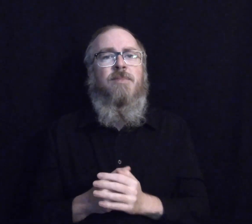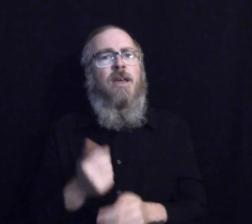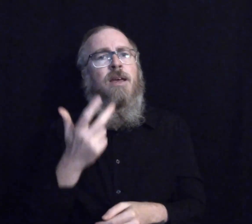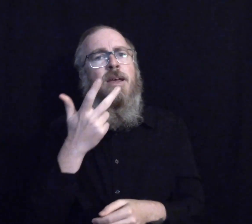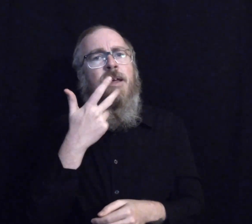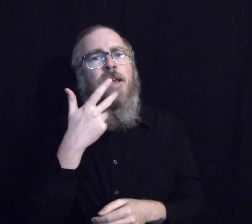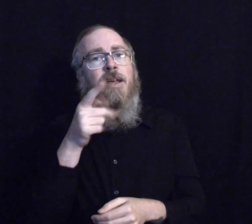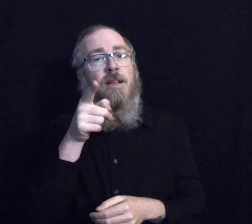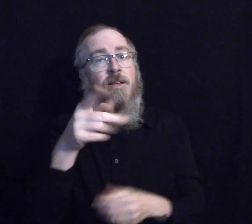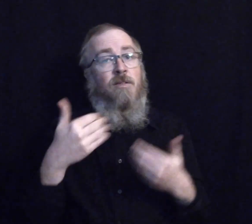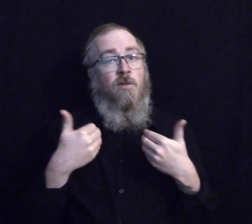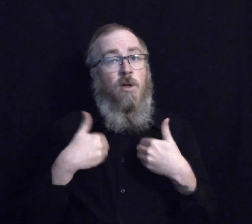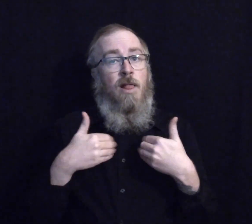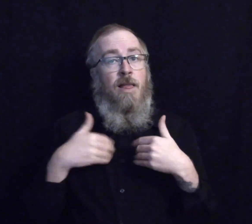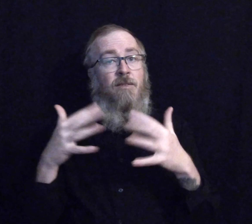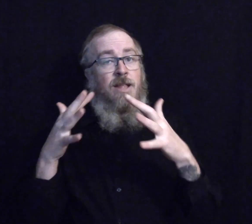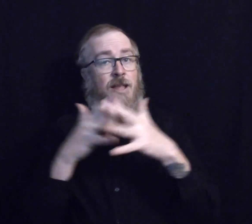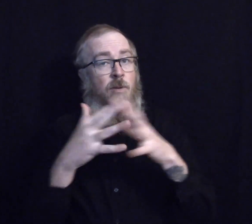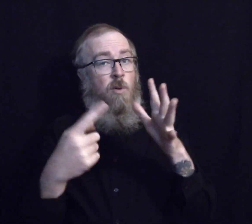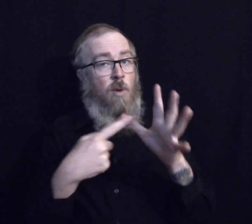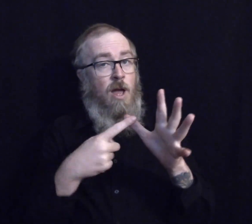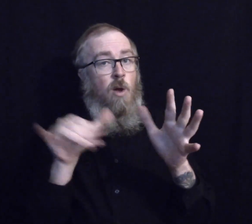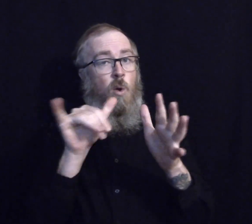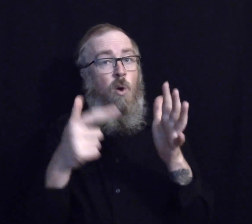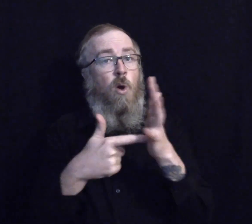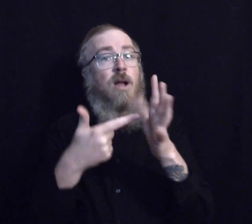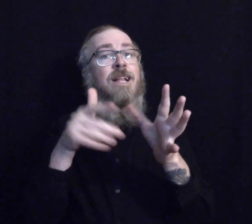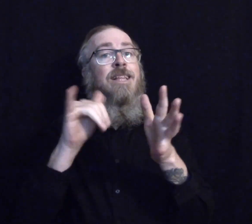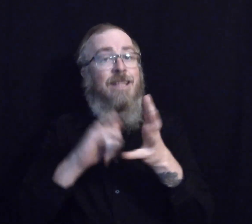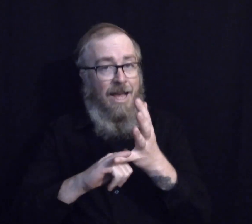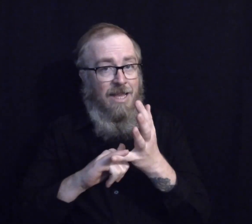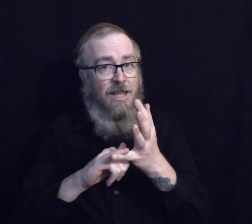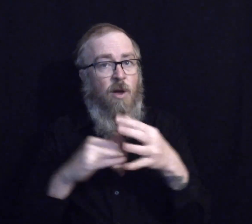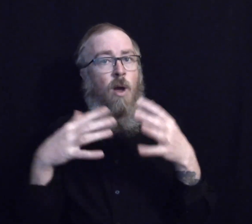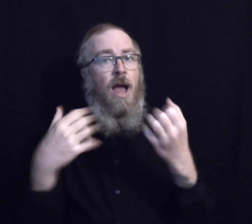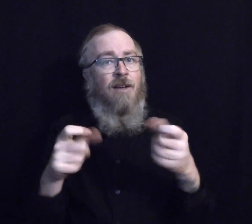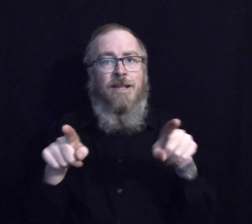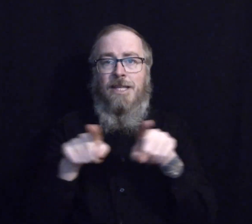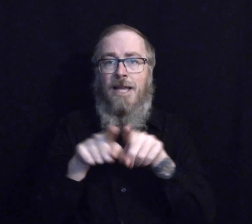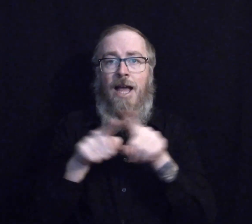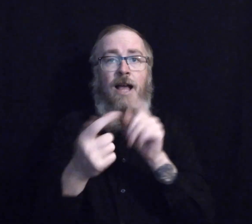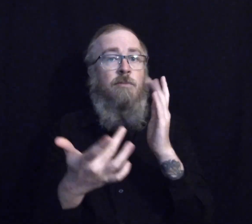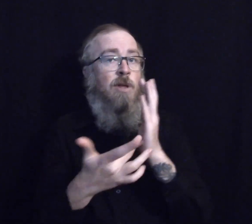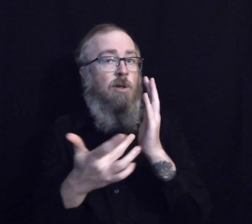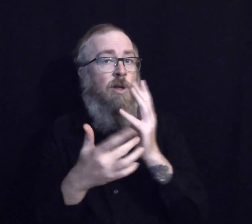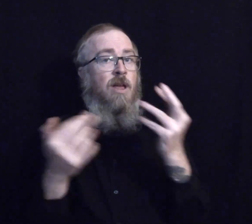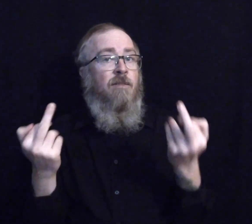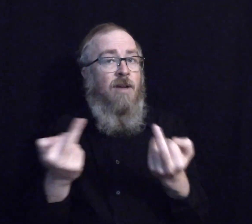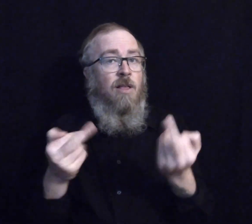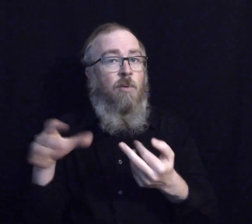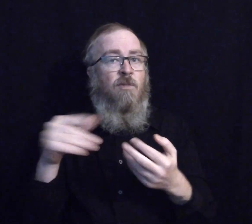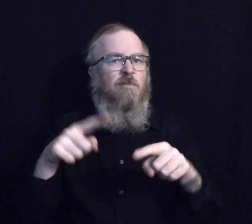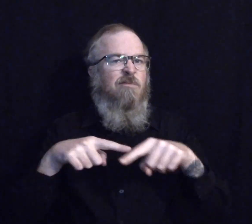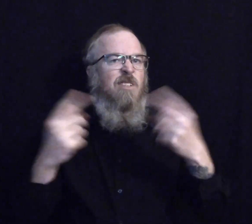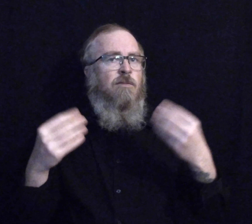For those living in WA or Tasmania, similar devices to what is covered in this video